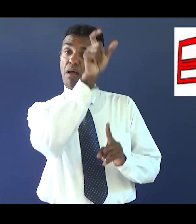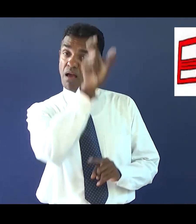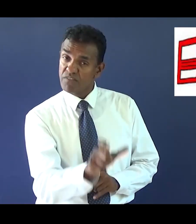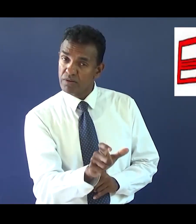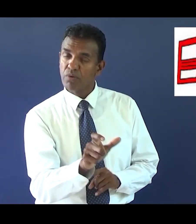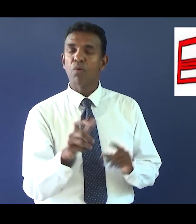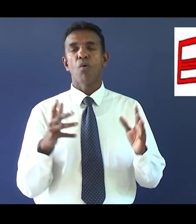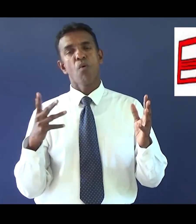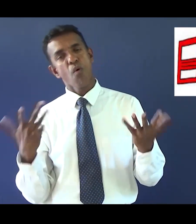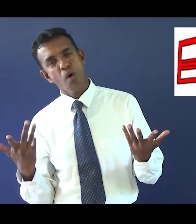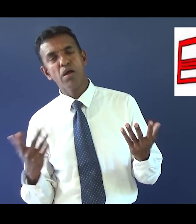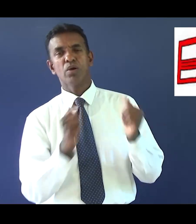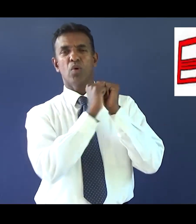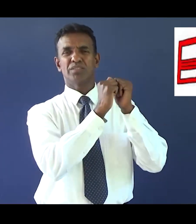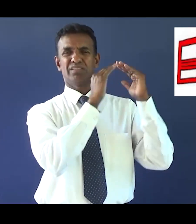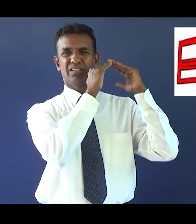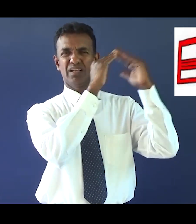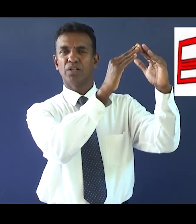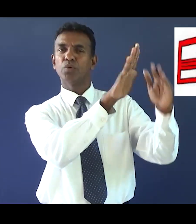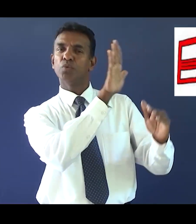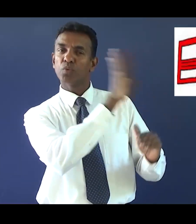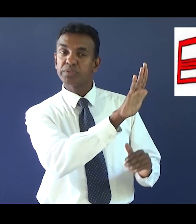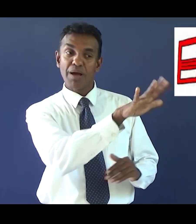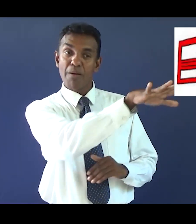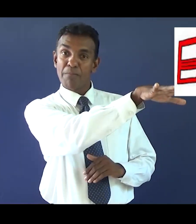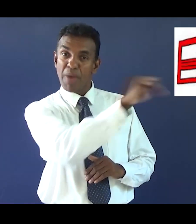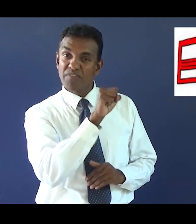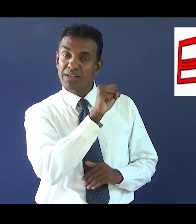for personal or in-house use.